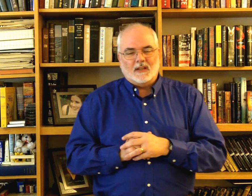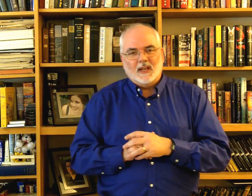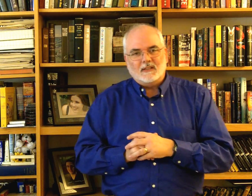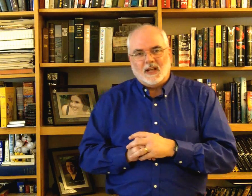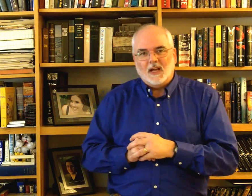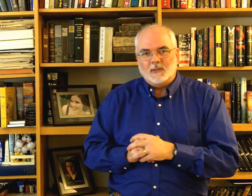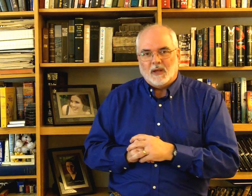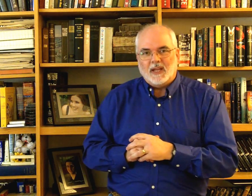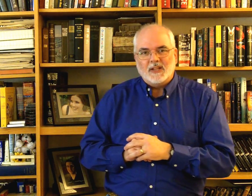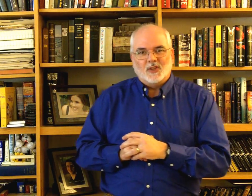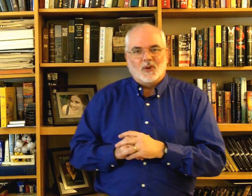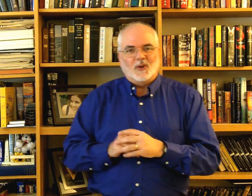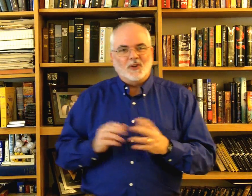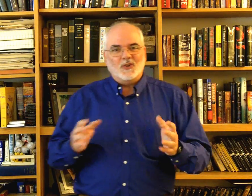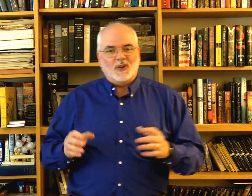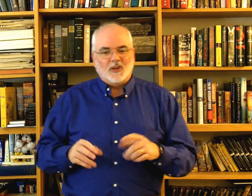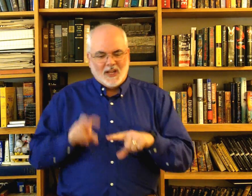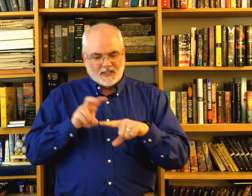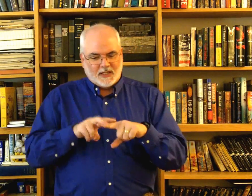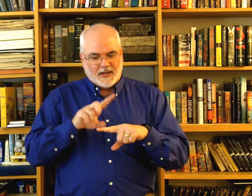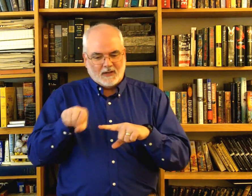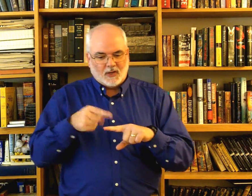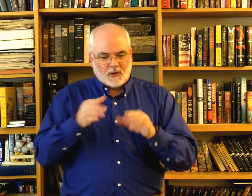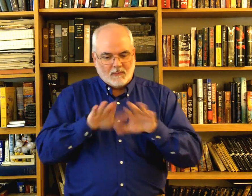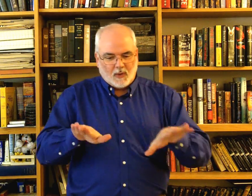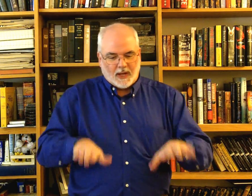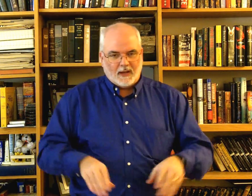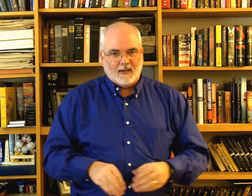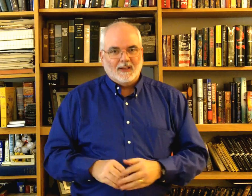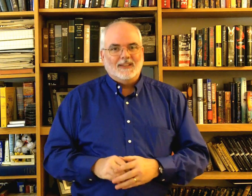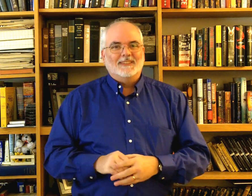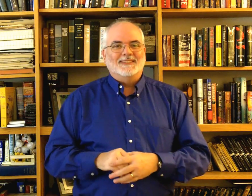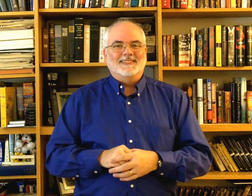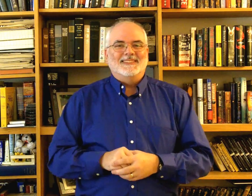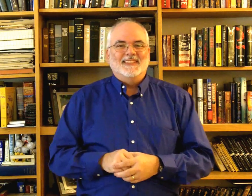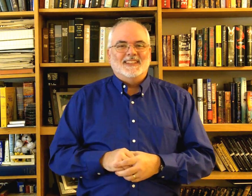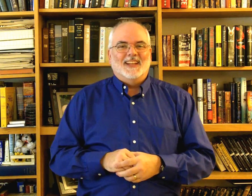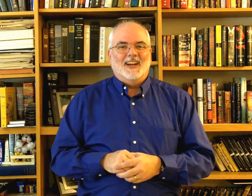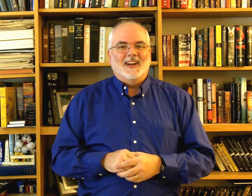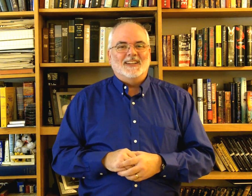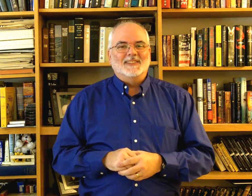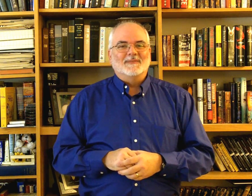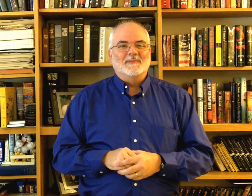kid signs my kids learned in church. Sit down, turn around, be quiet. All right.